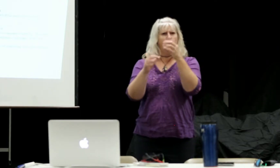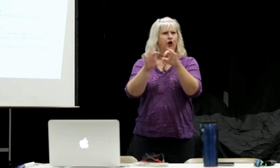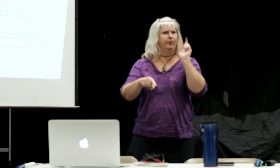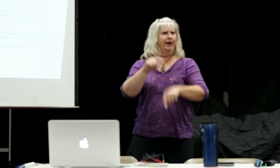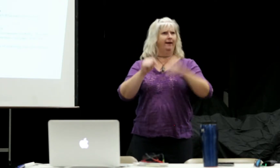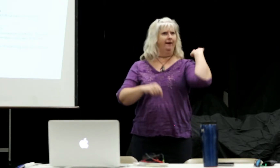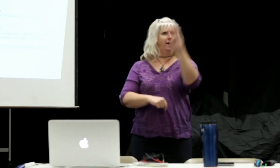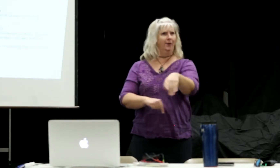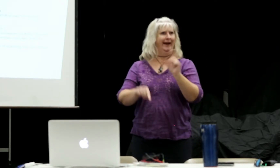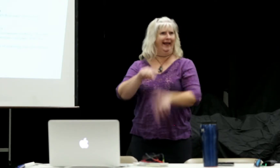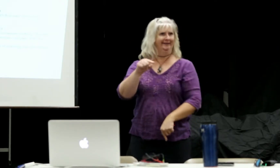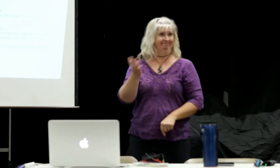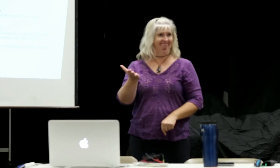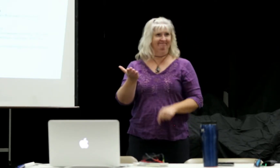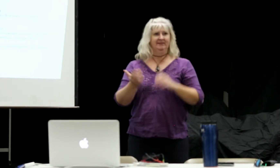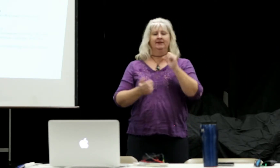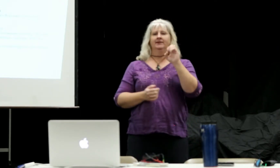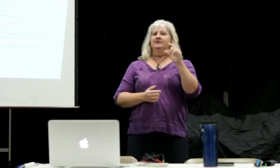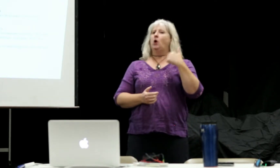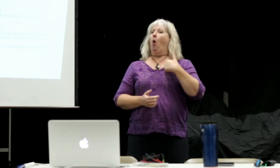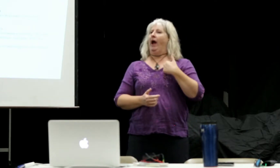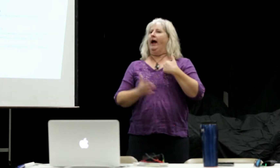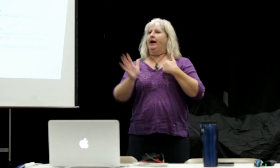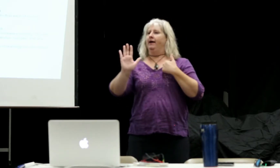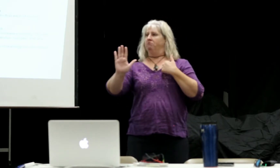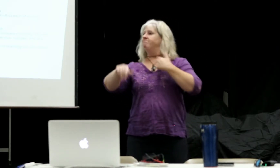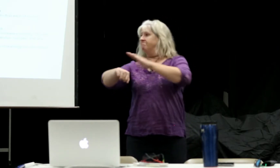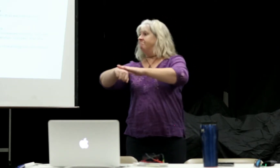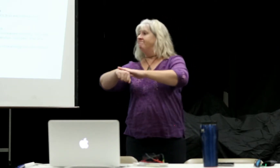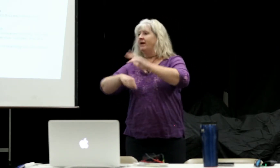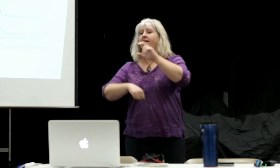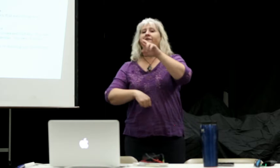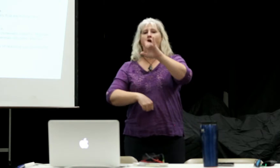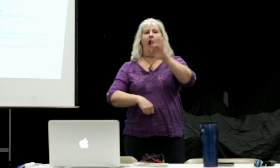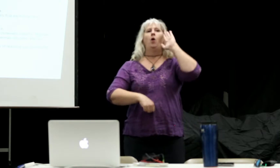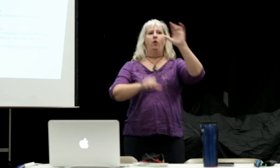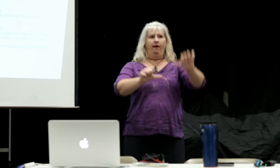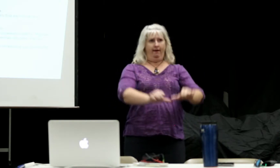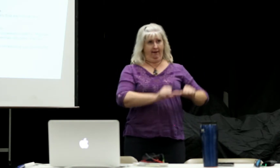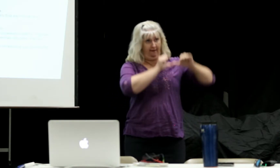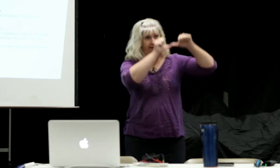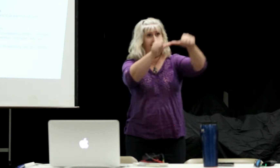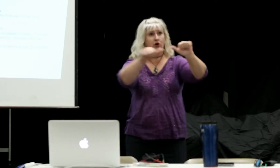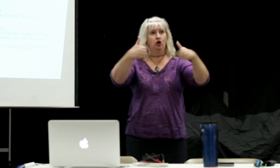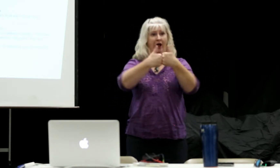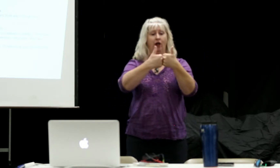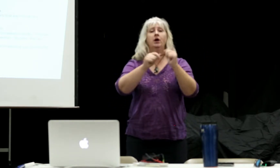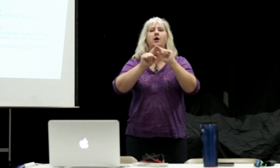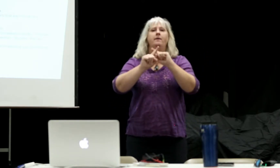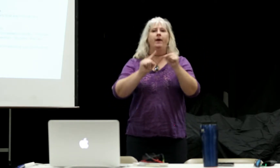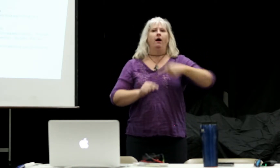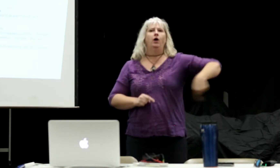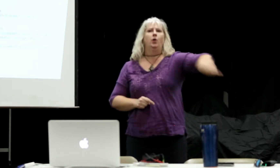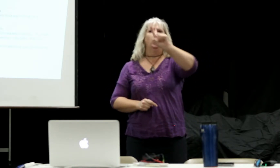prefer to have one, but one interpreter can't do an assignment by themselves, depending on the length? And it's been an ongoing